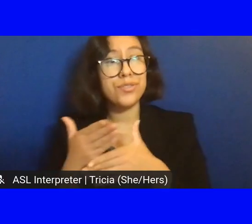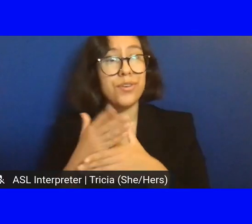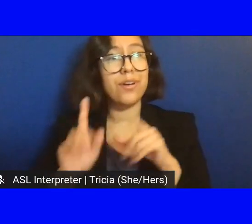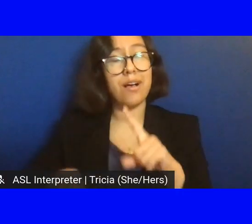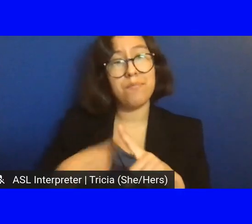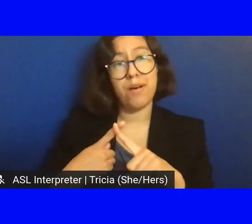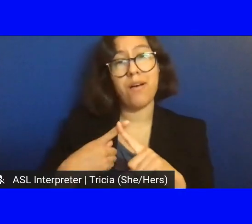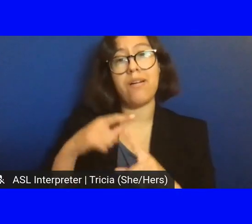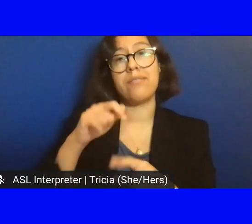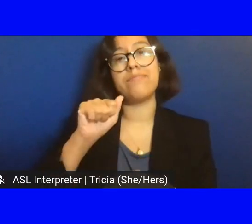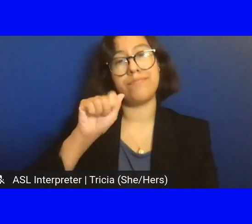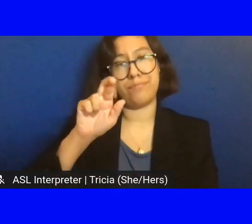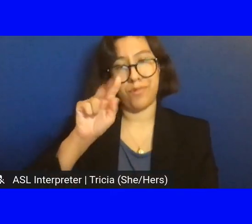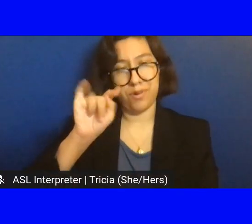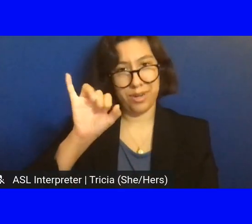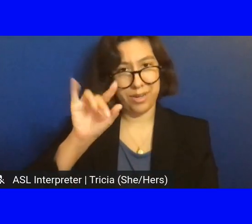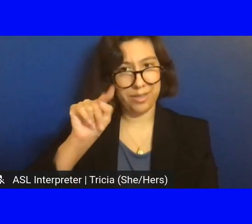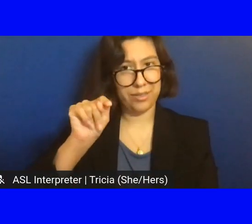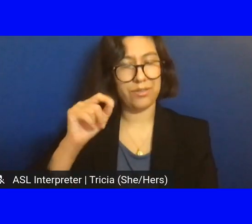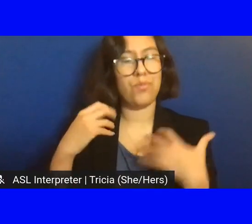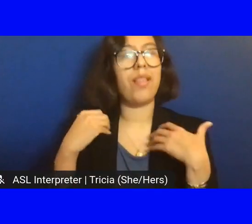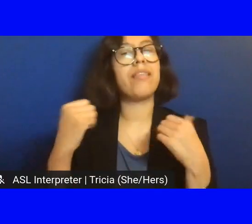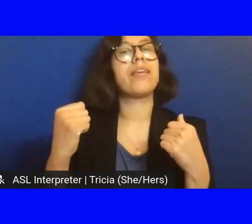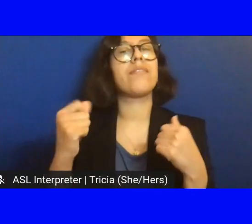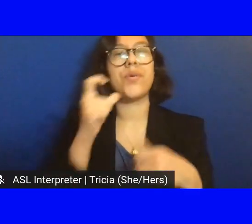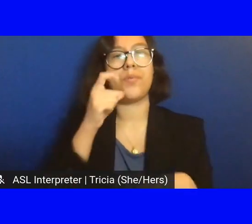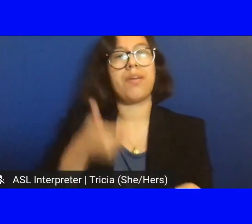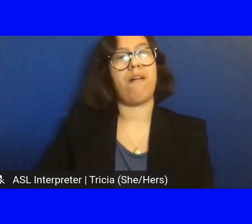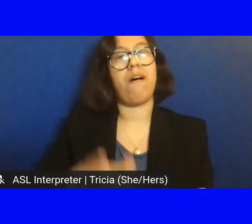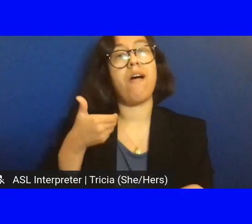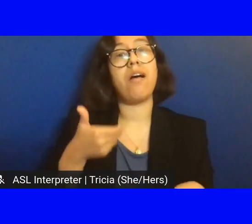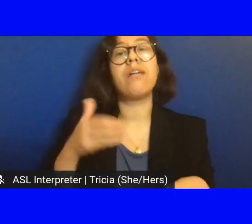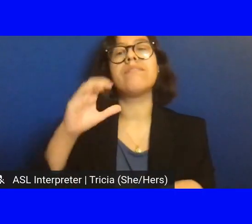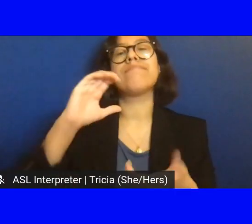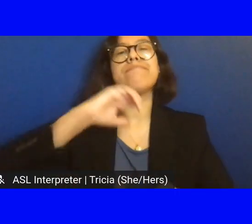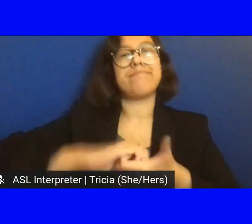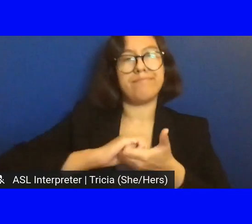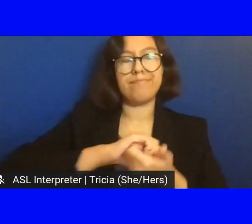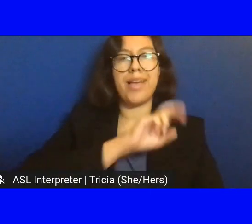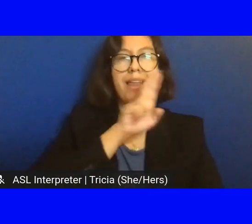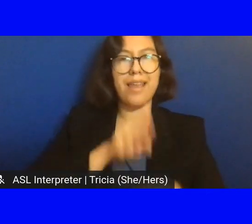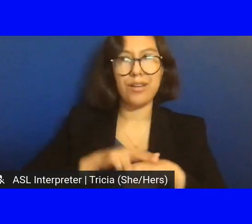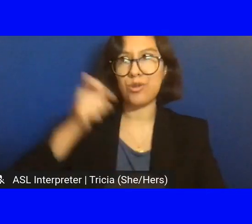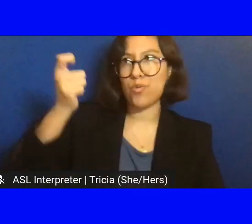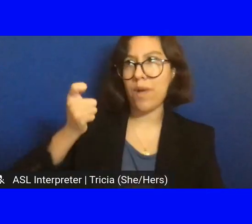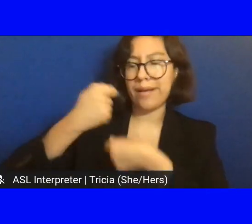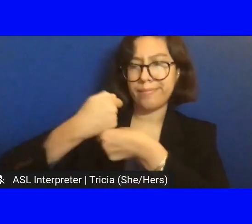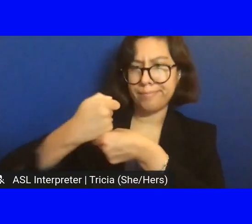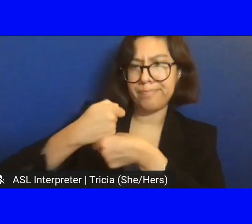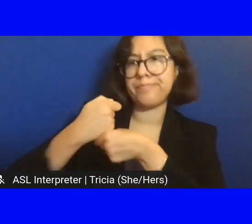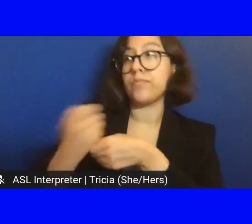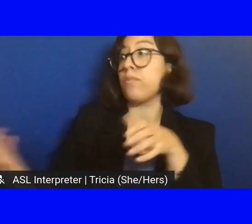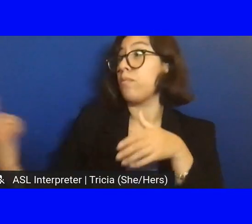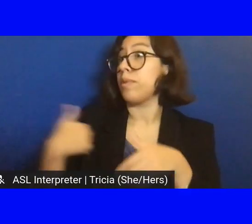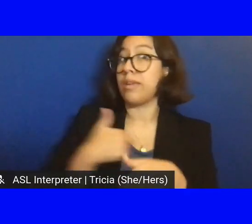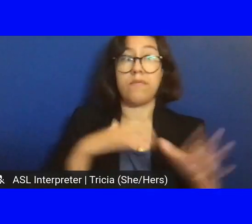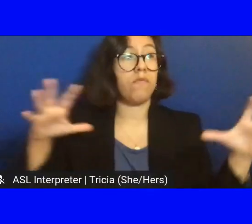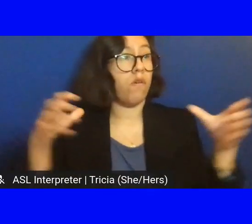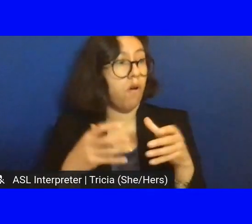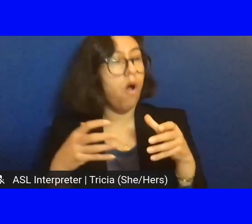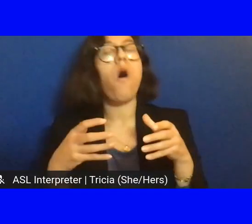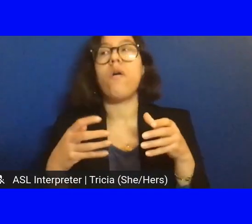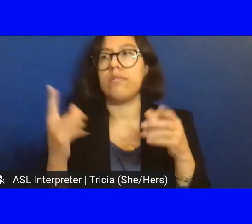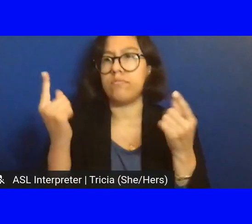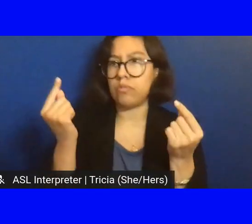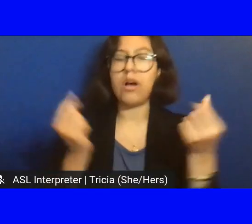about Artist Relief and who we are. Artist Relief is a coalition of national arts grant makers who have come together to support artists across the